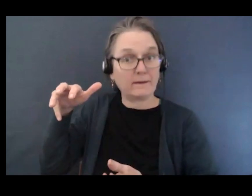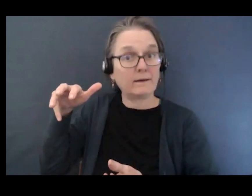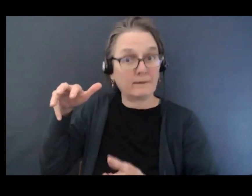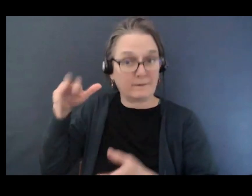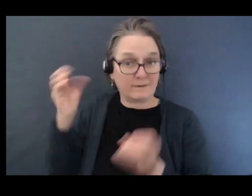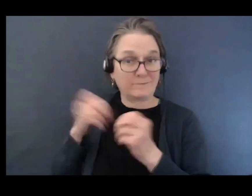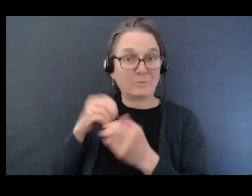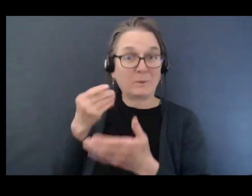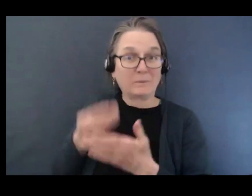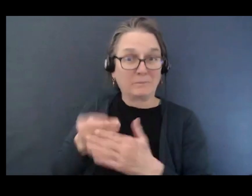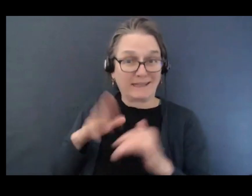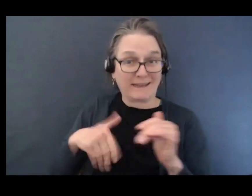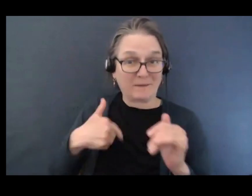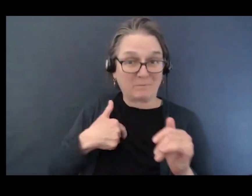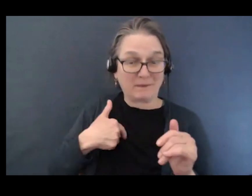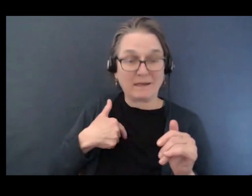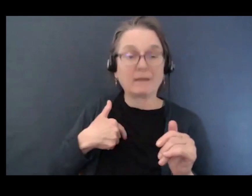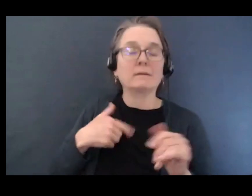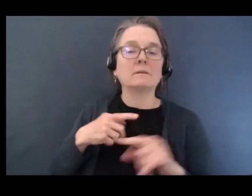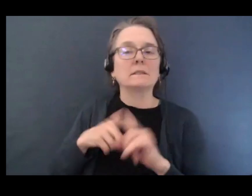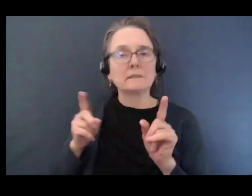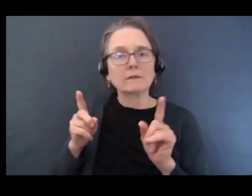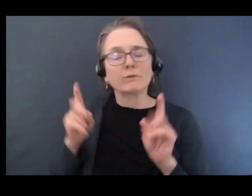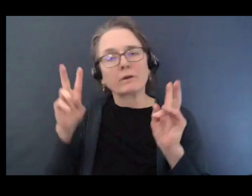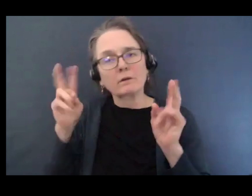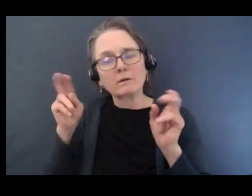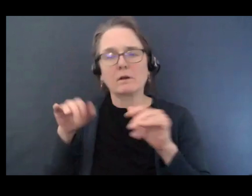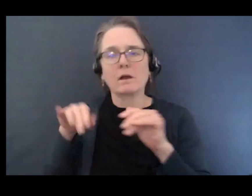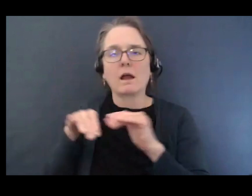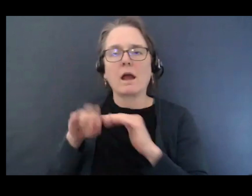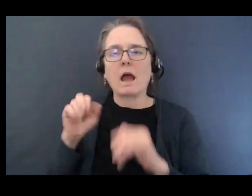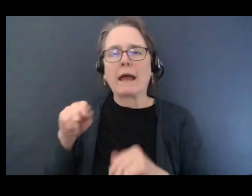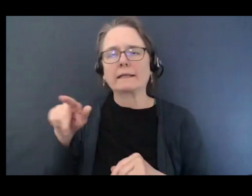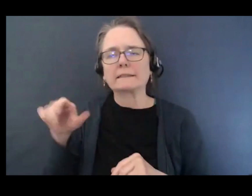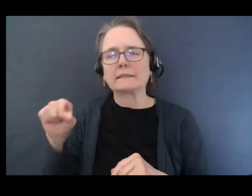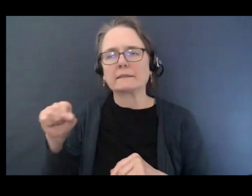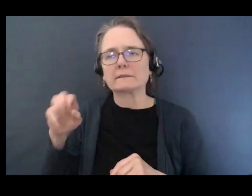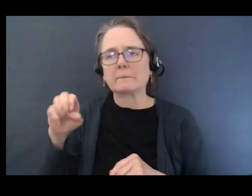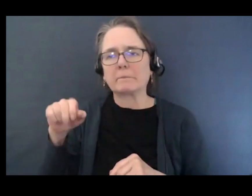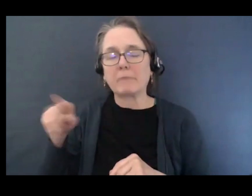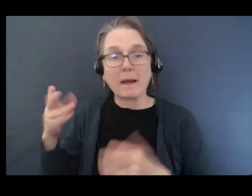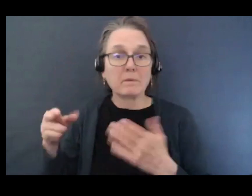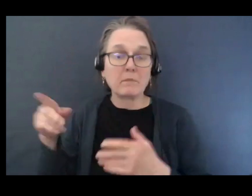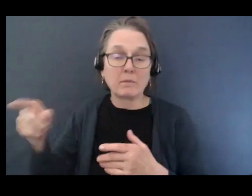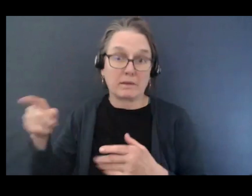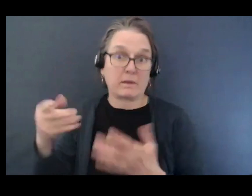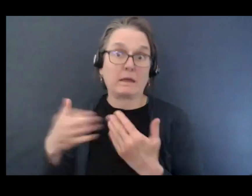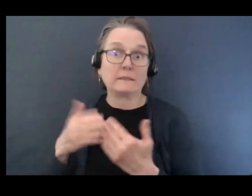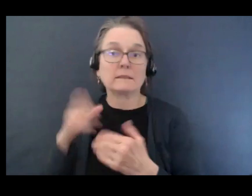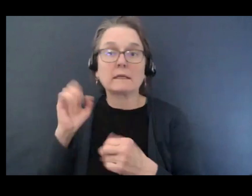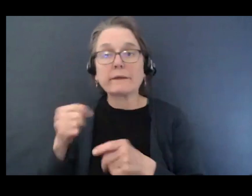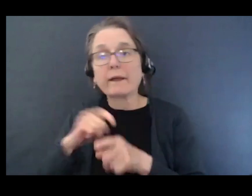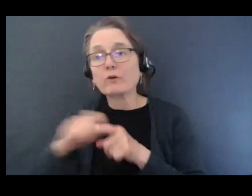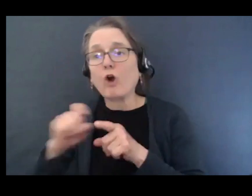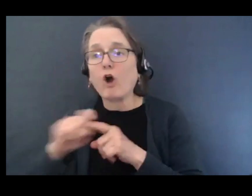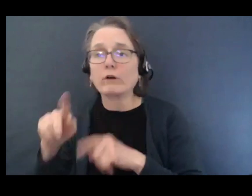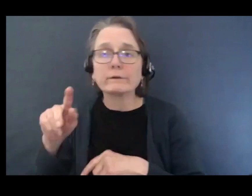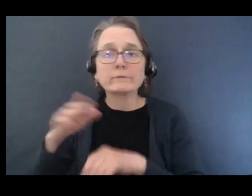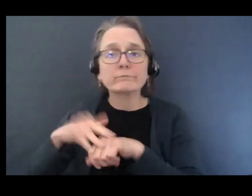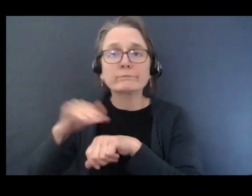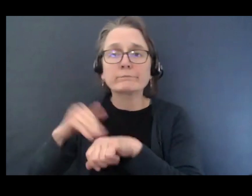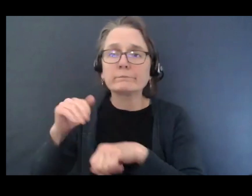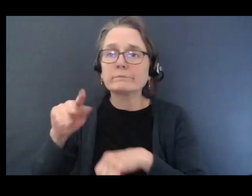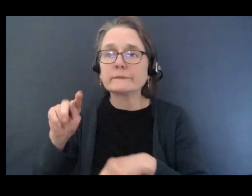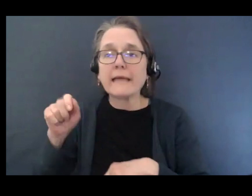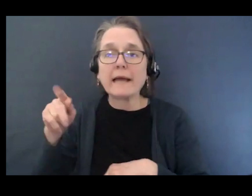because they can more easily afford to call a taxi. Someone with a physical disability might have a different